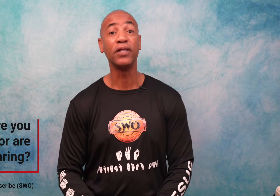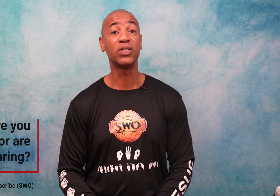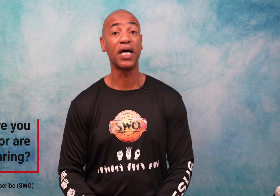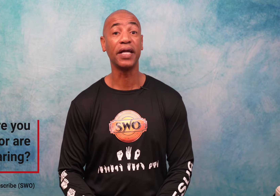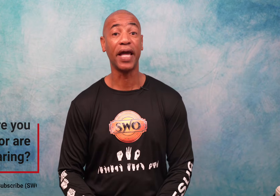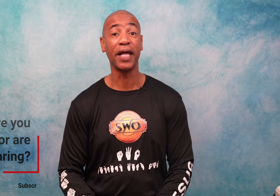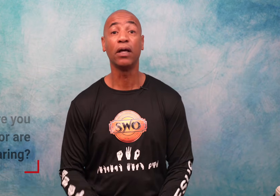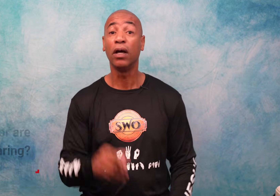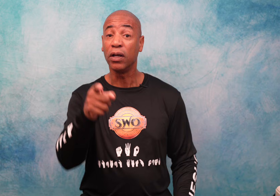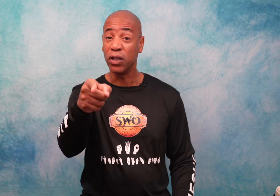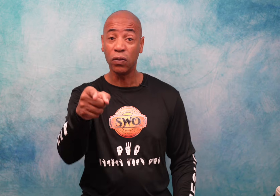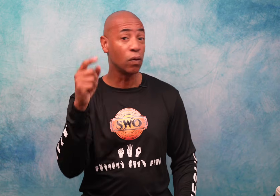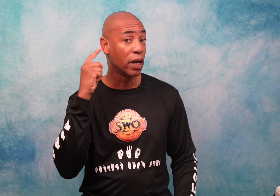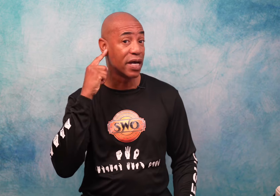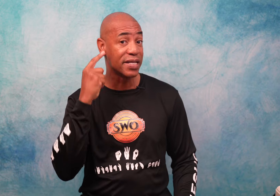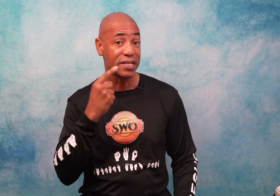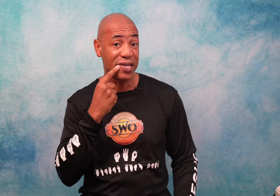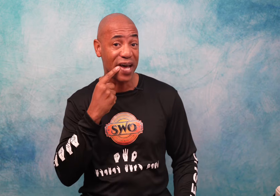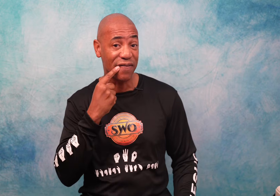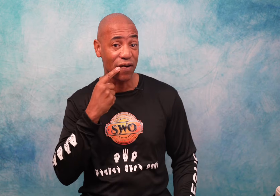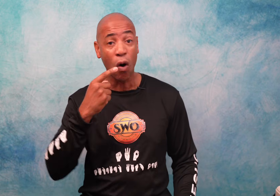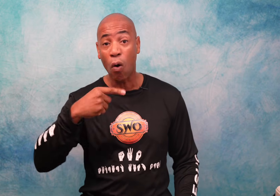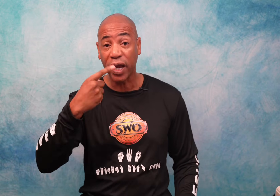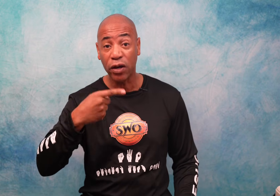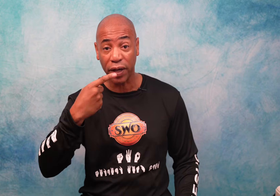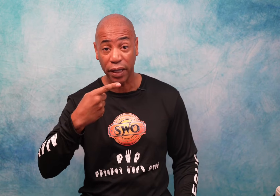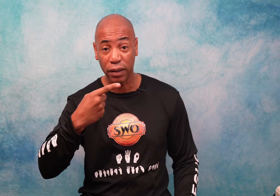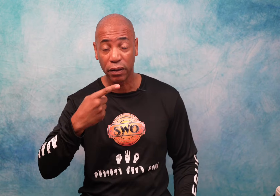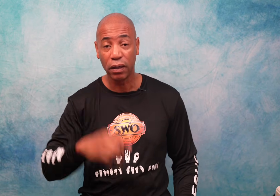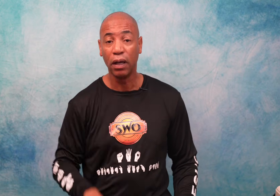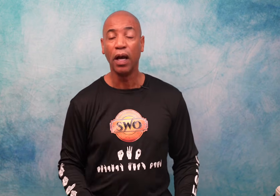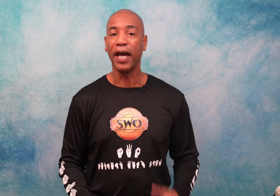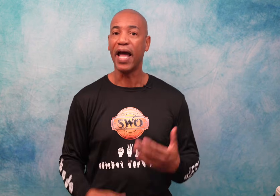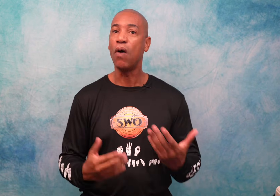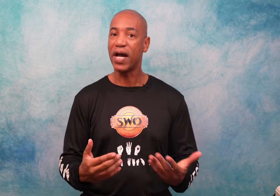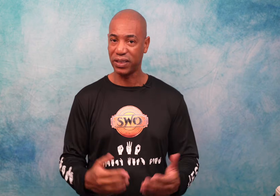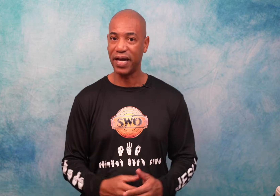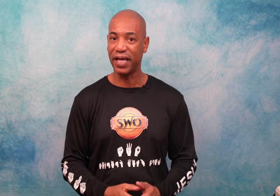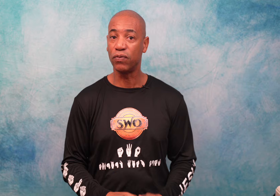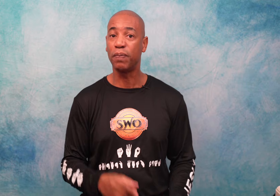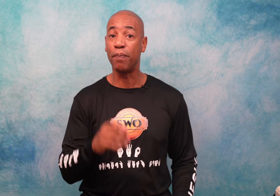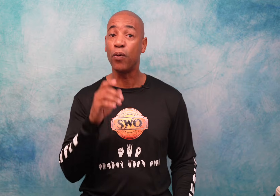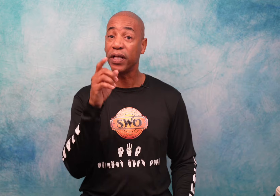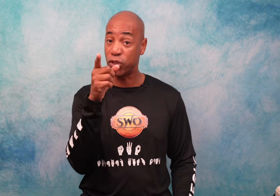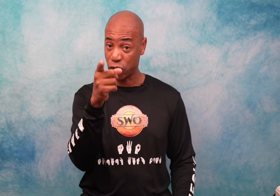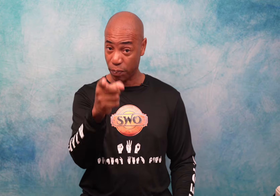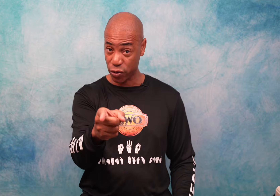to sign that, you deaf or hearing? And how I signed that was by pointing to the person